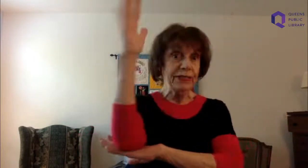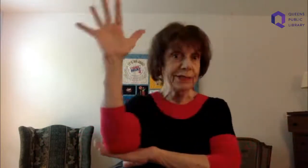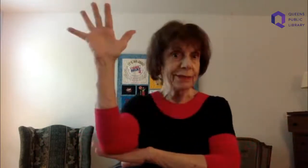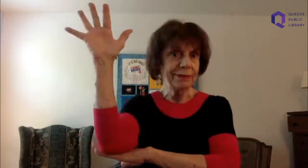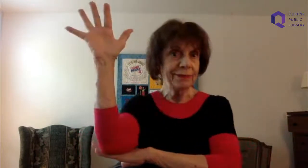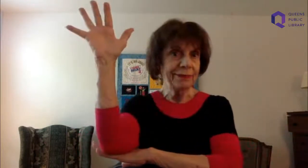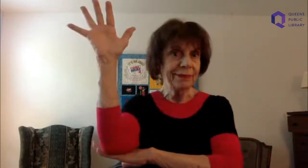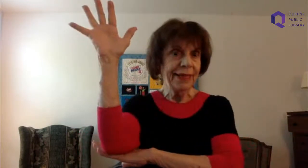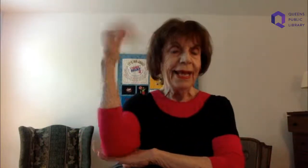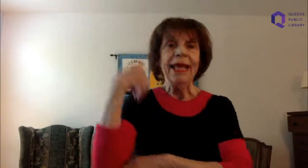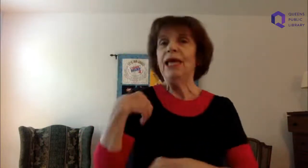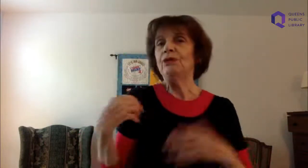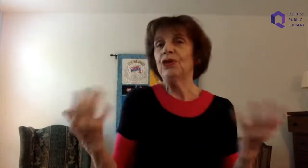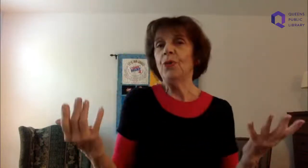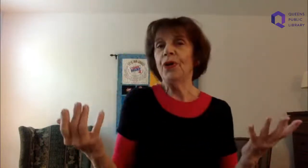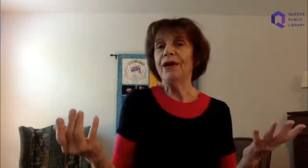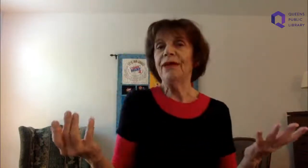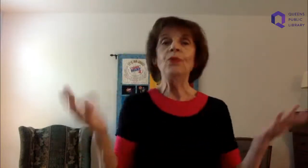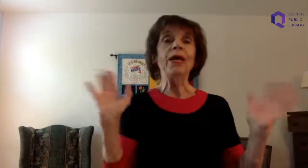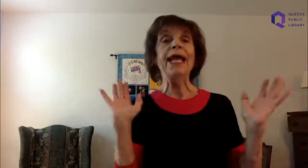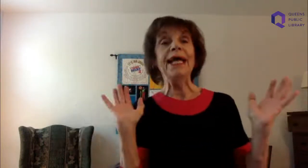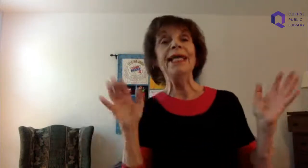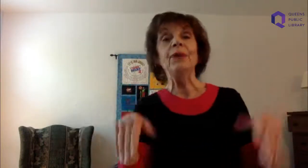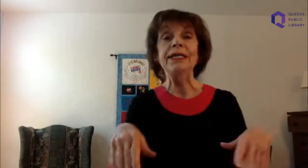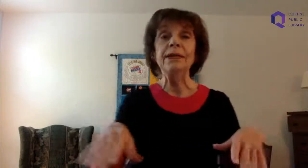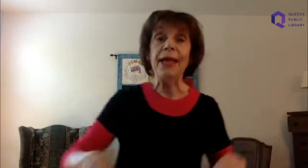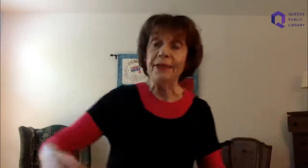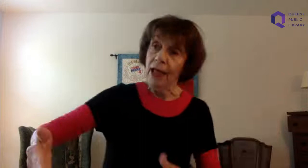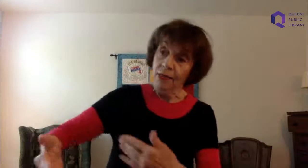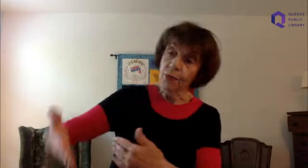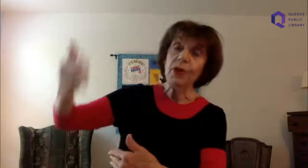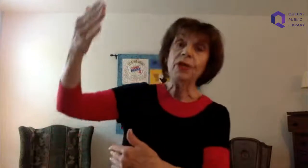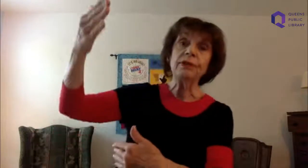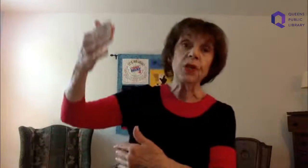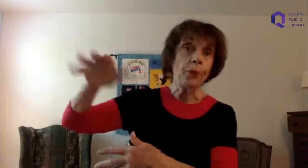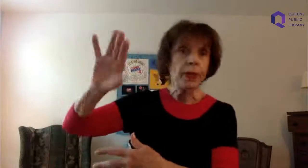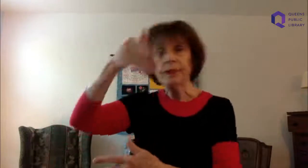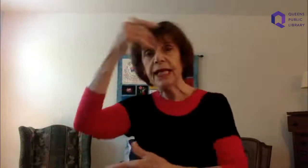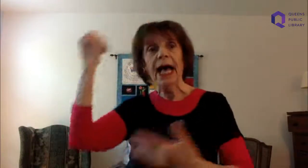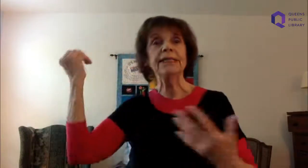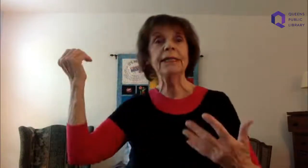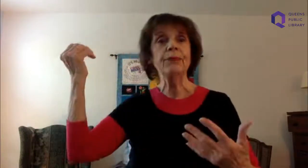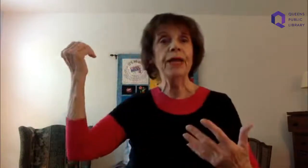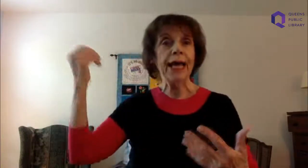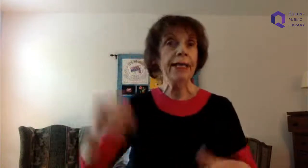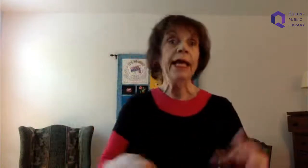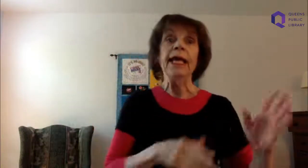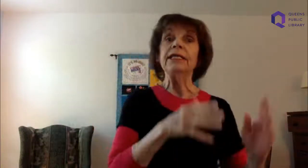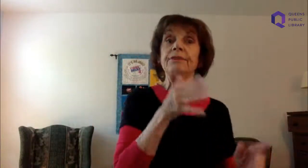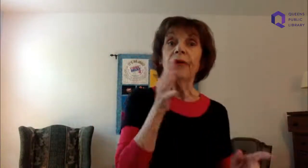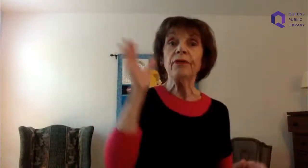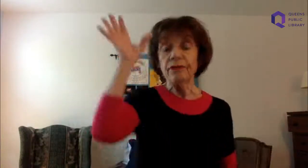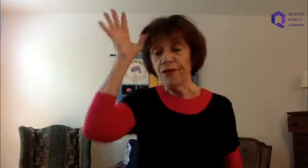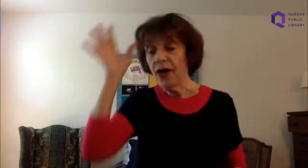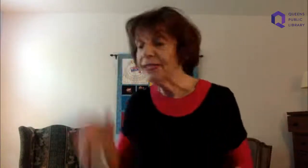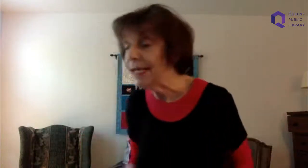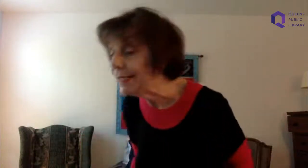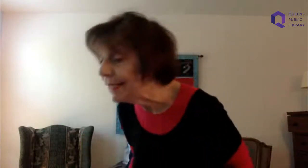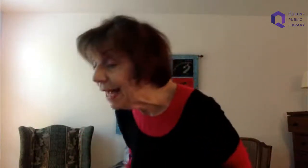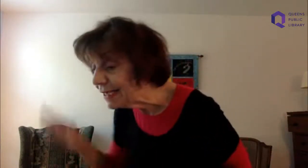forest. He was so brave. And one night he went to bed, the windows open. It was a hot summer night. His mother and father said goodnight